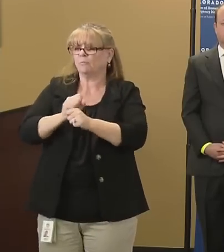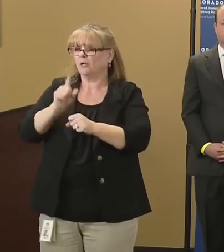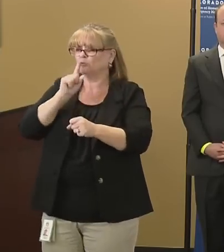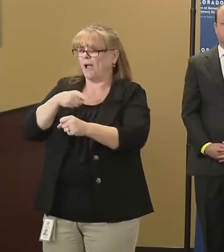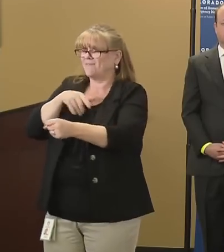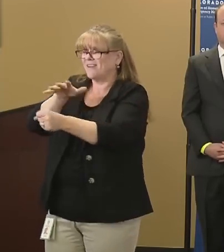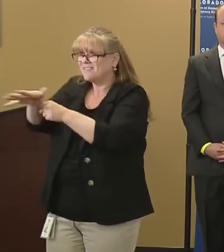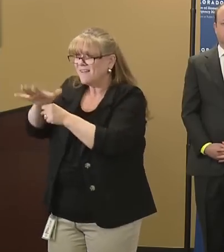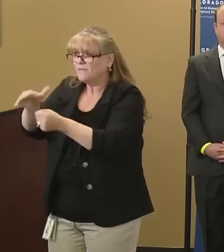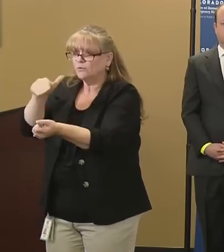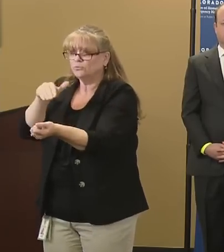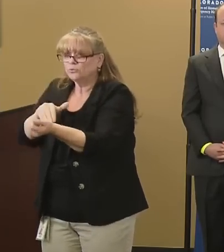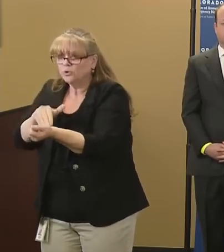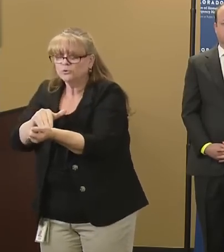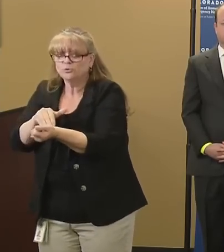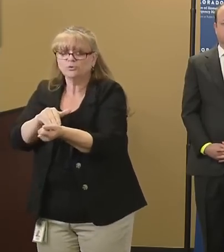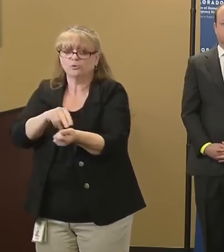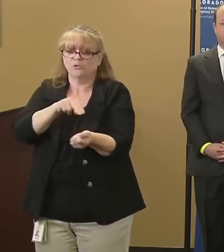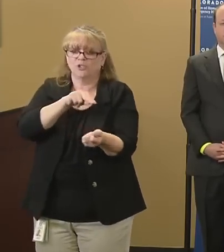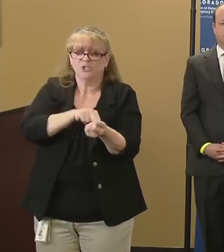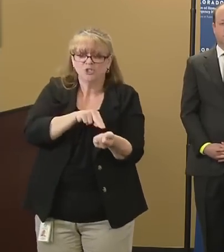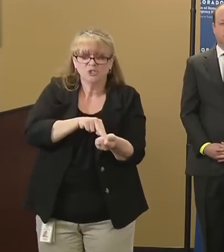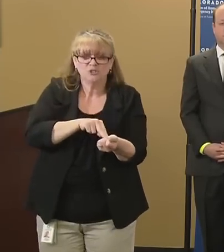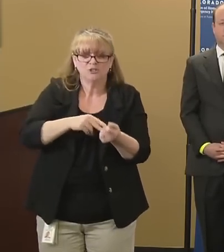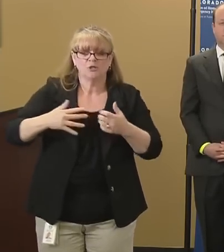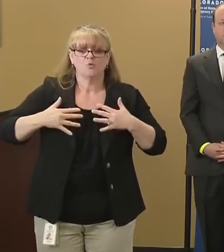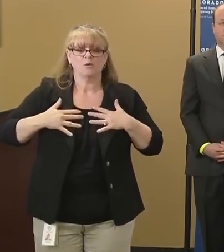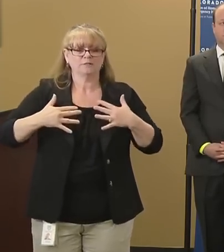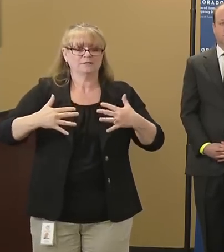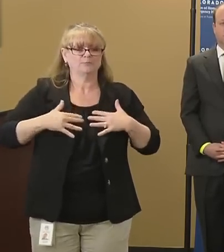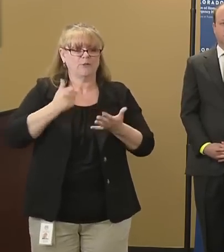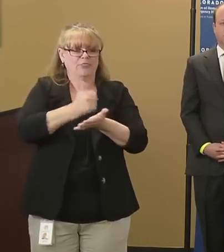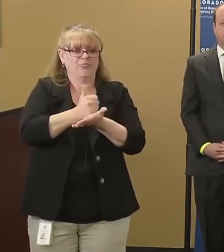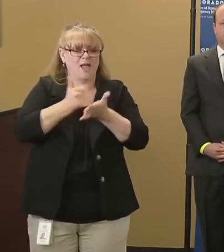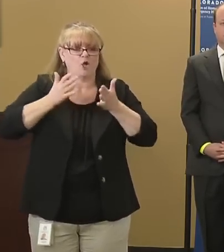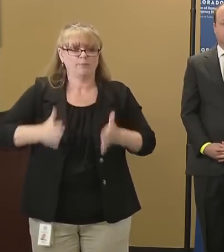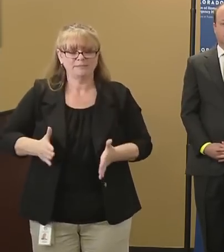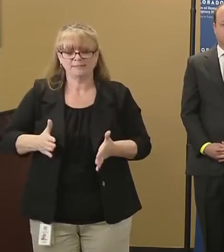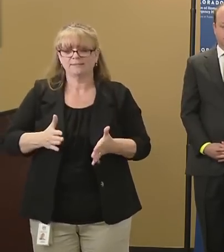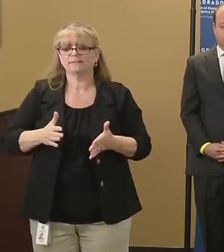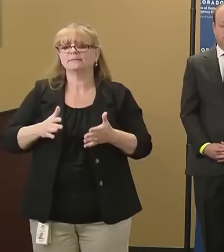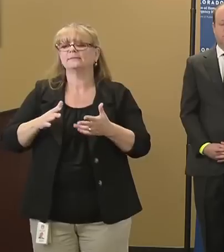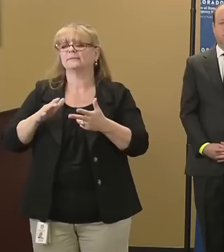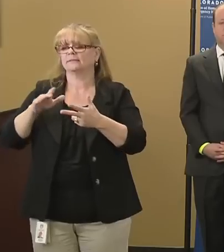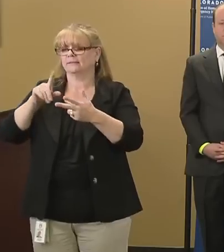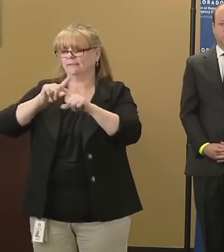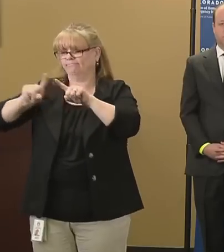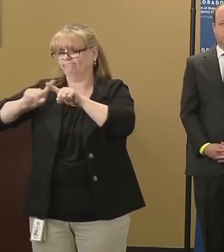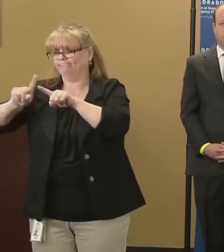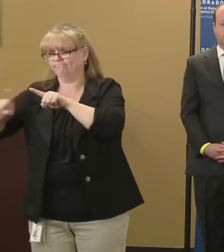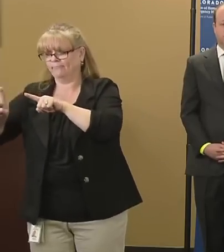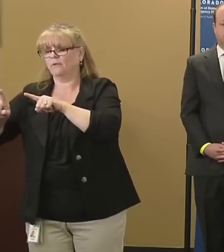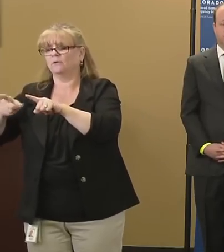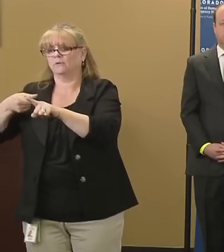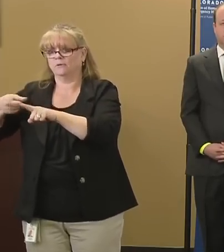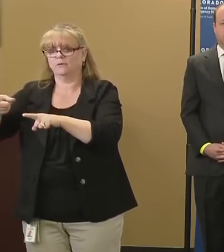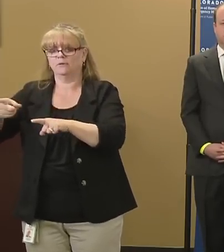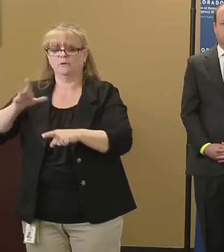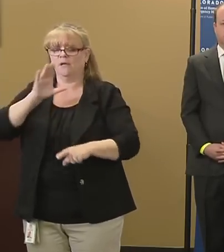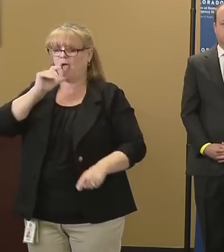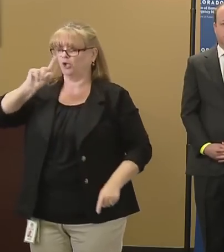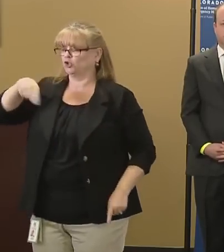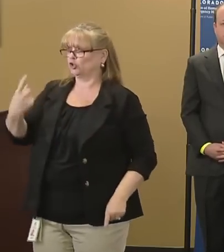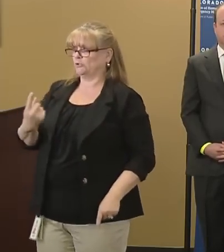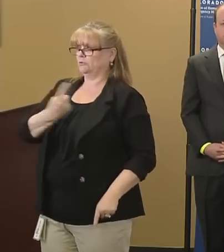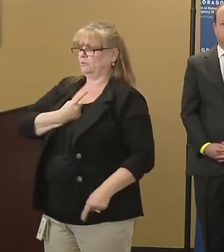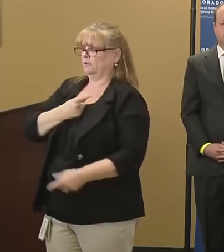enough physical therapists, occupational therapists, etc. So it's more than just a physician issue, but I'm confident